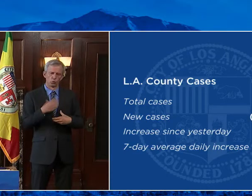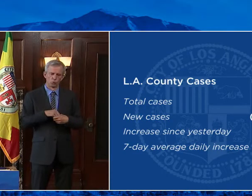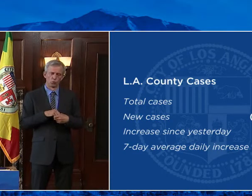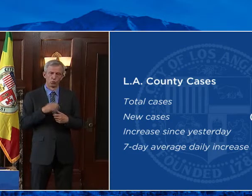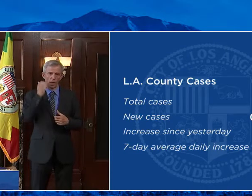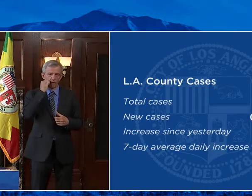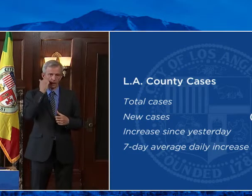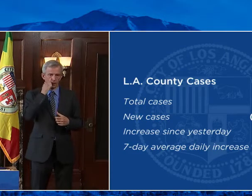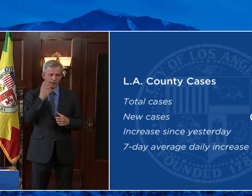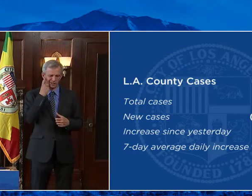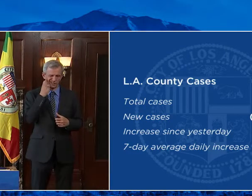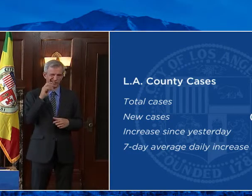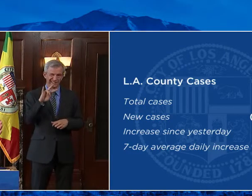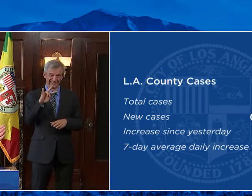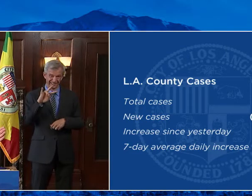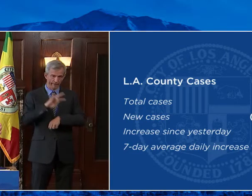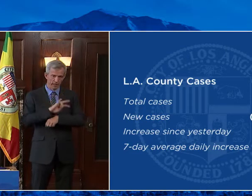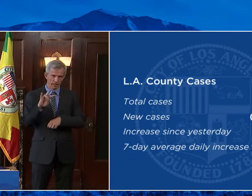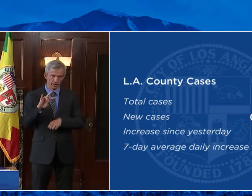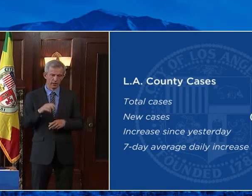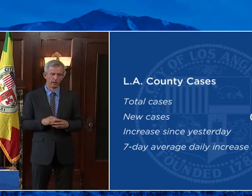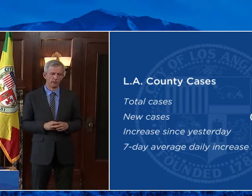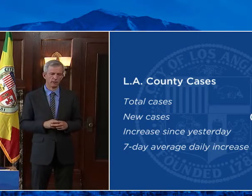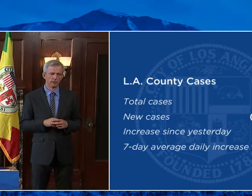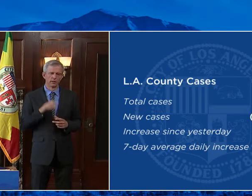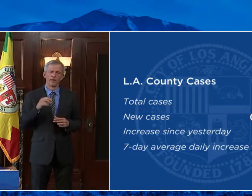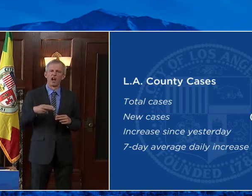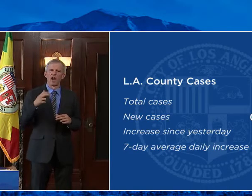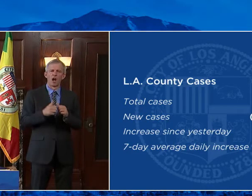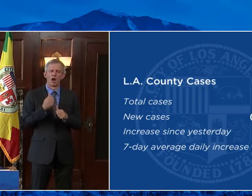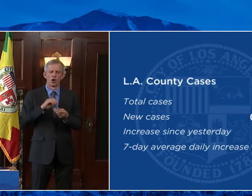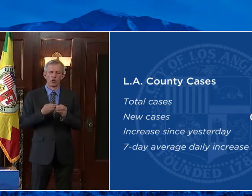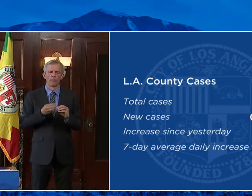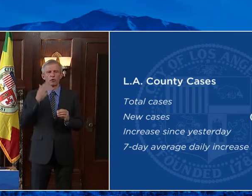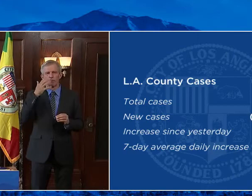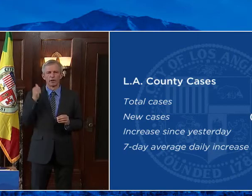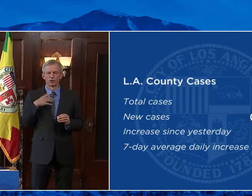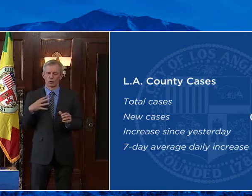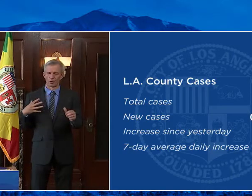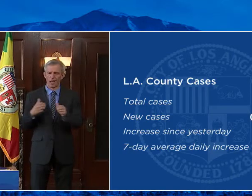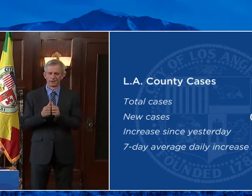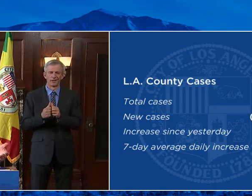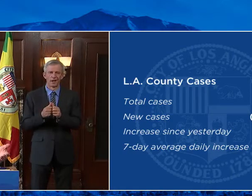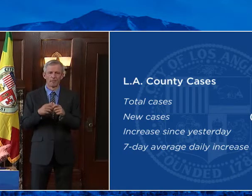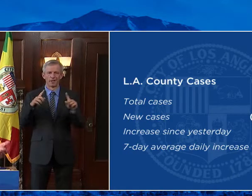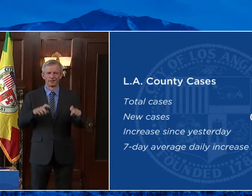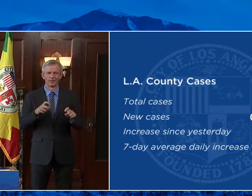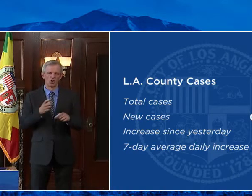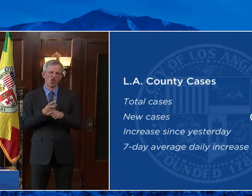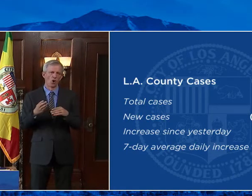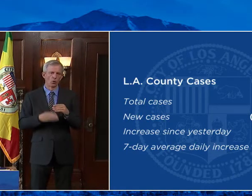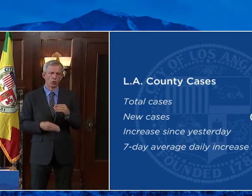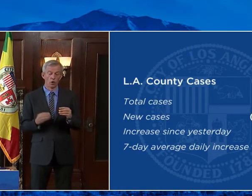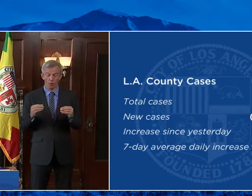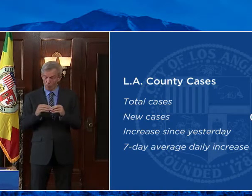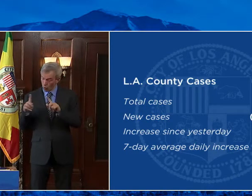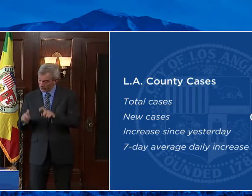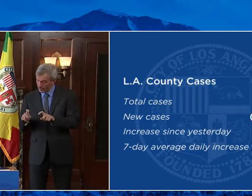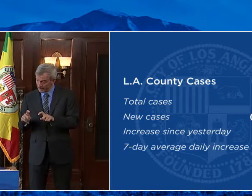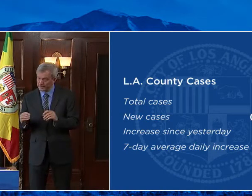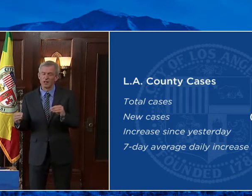days. And as I said, this higher number is probably because of the backlog over a long weekend. The more testing we do, the more cases we